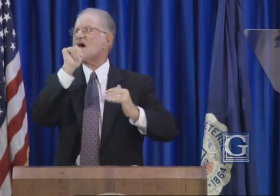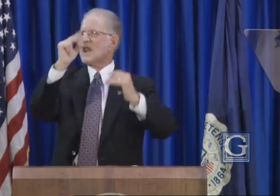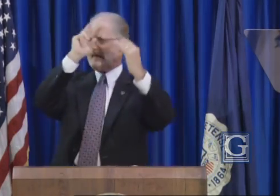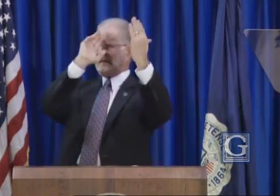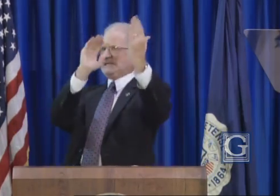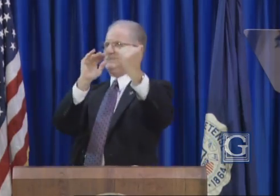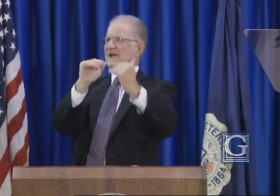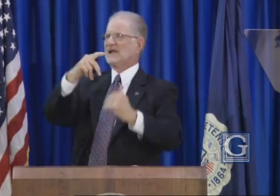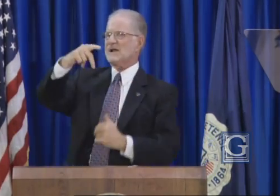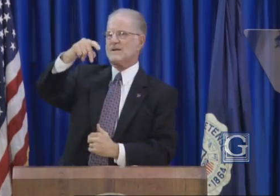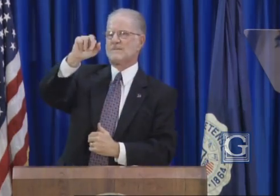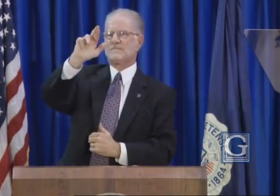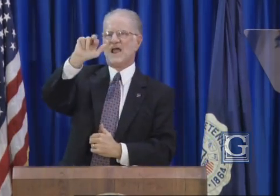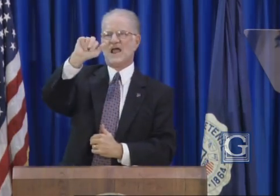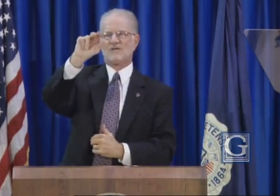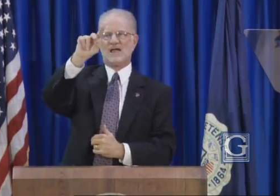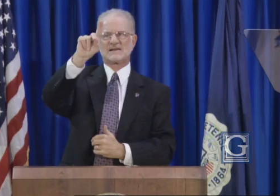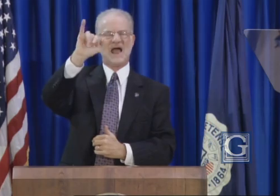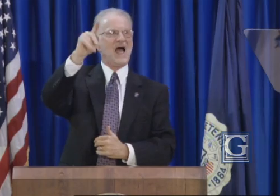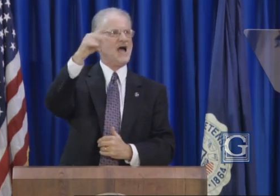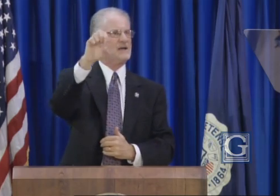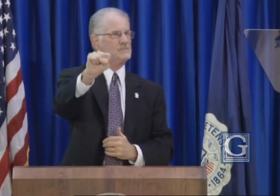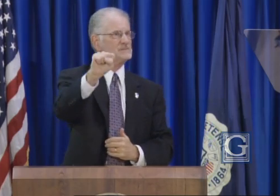unexpected paradigms.